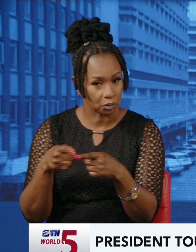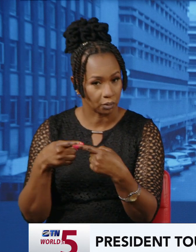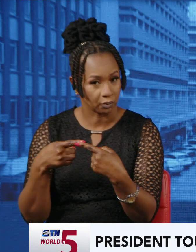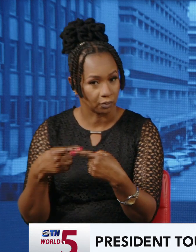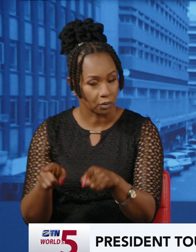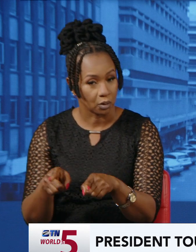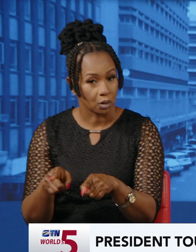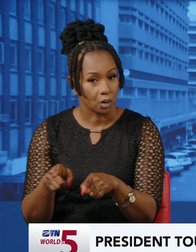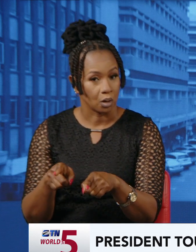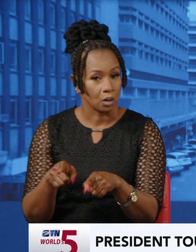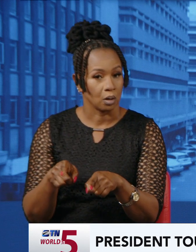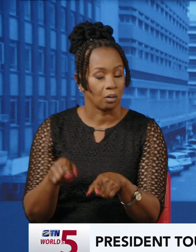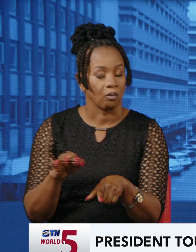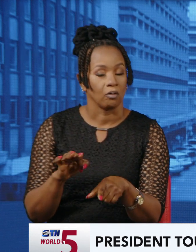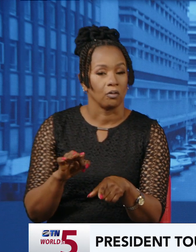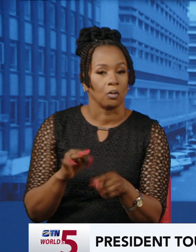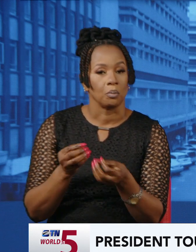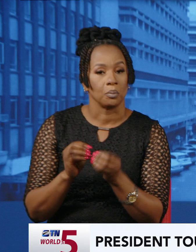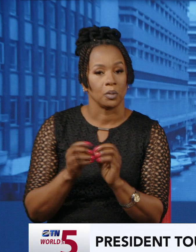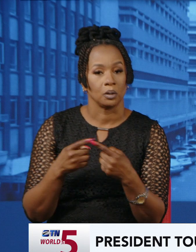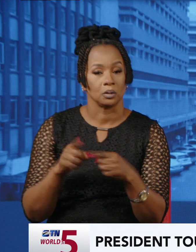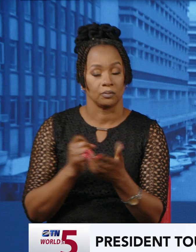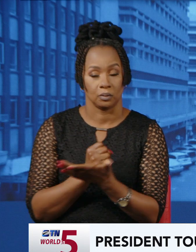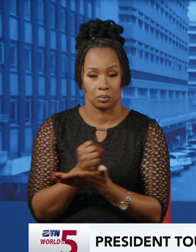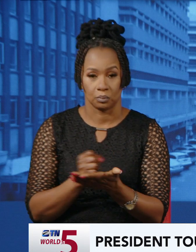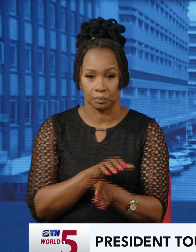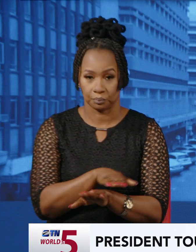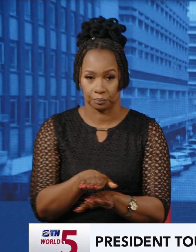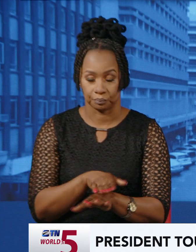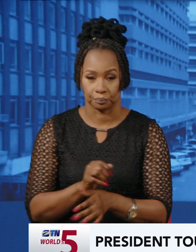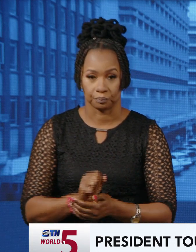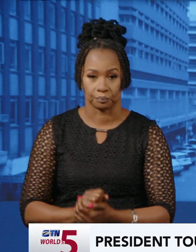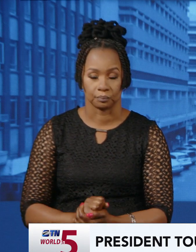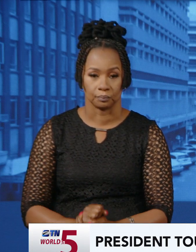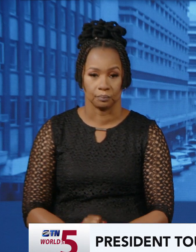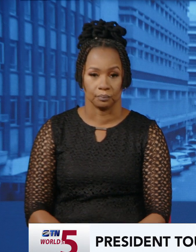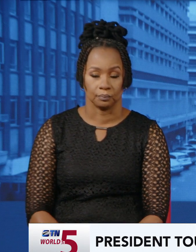similar approaches to enhance productivity in its rural areas.